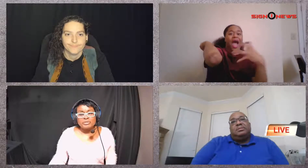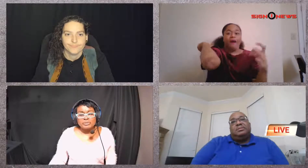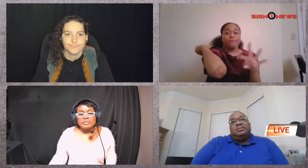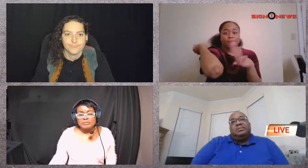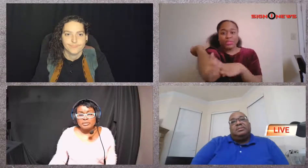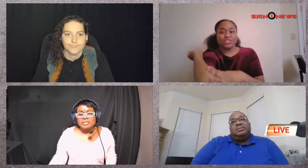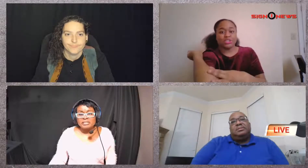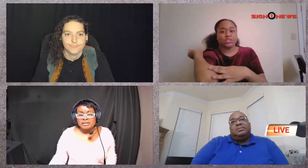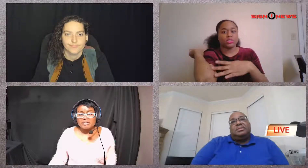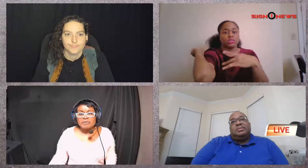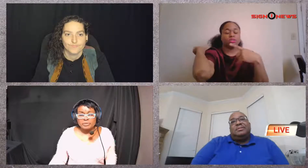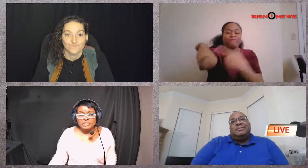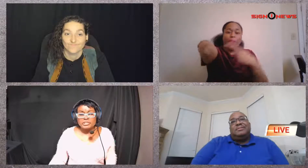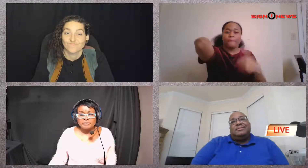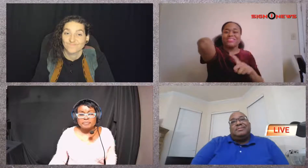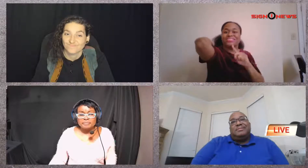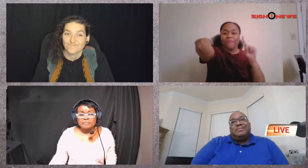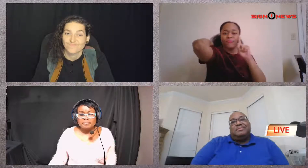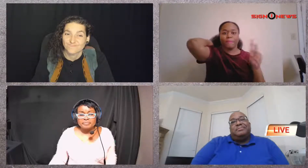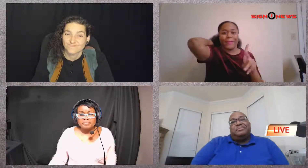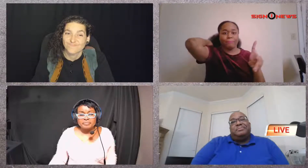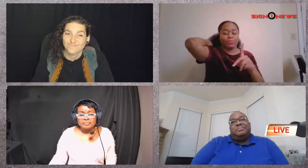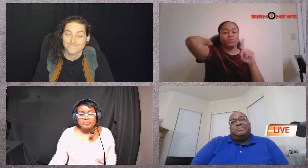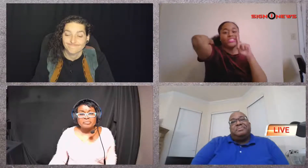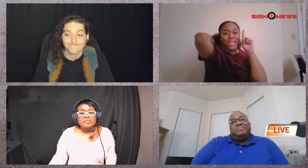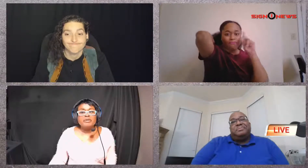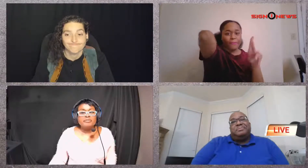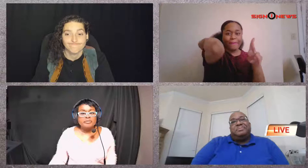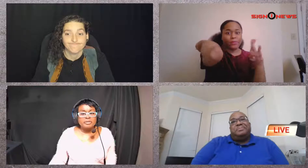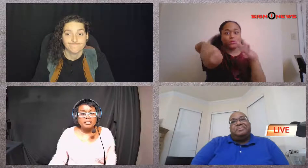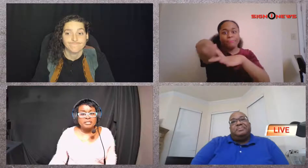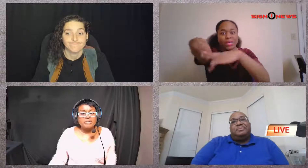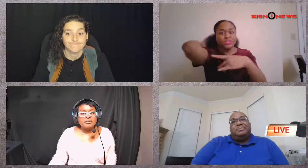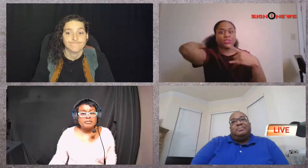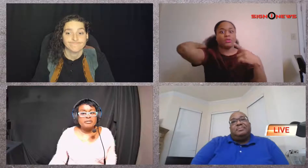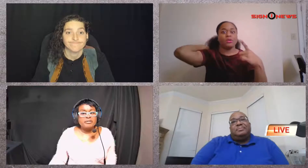And yes, we do experience a lot of oppression